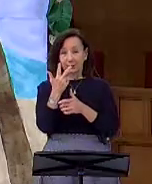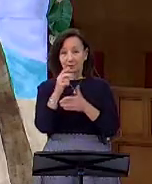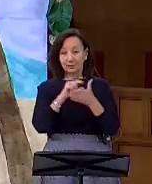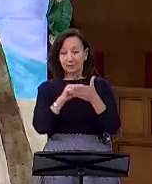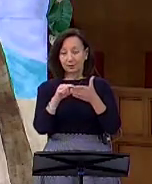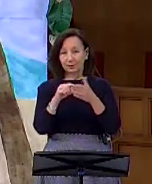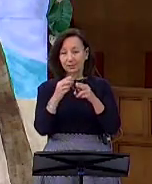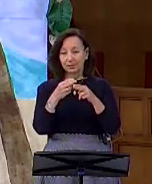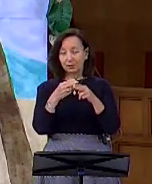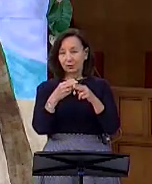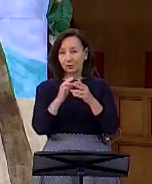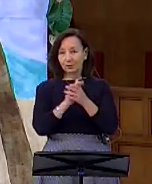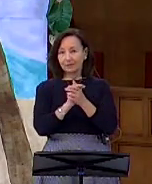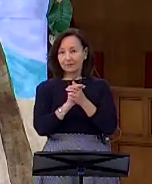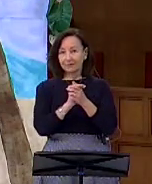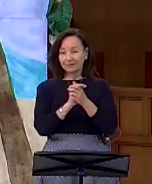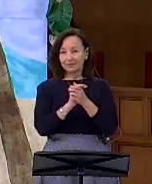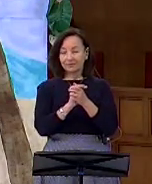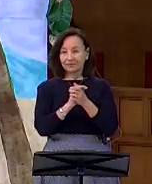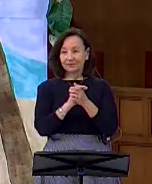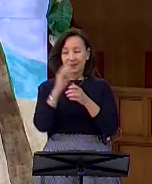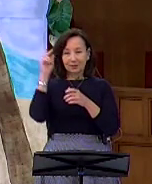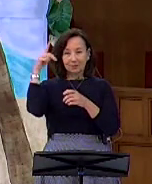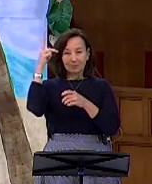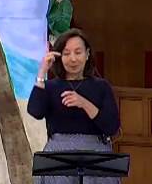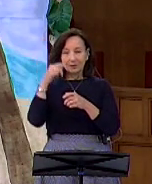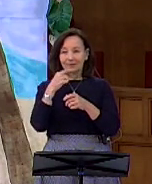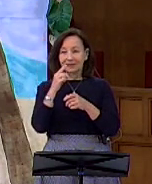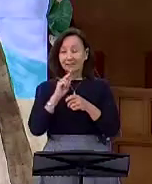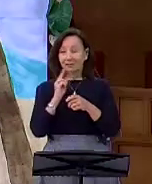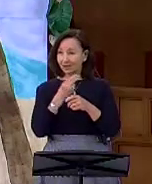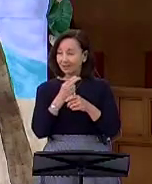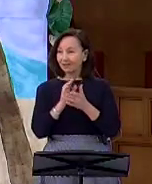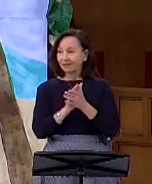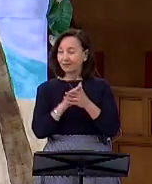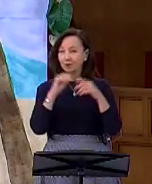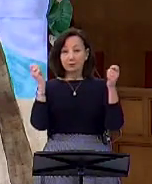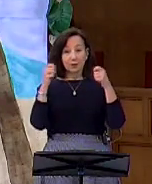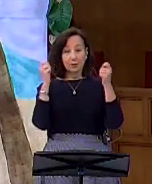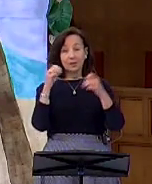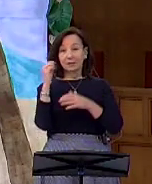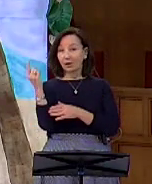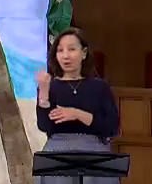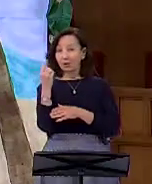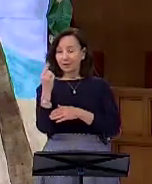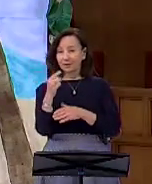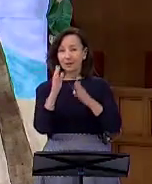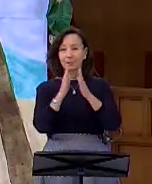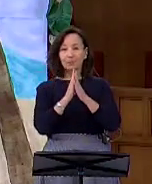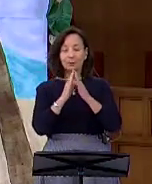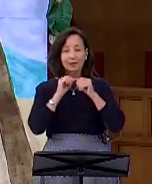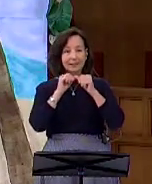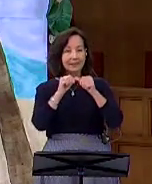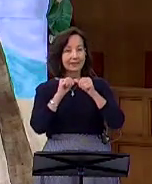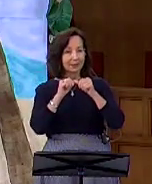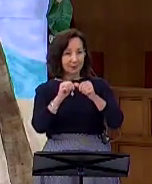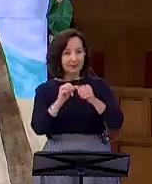short. He tells us to rejoice always, pray